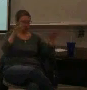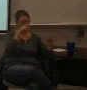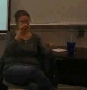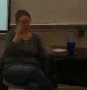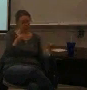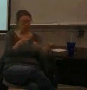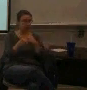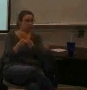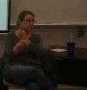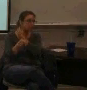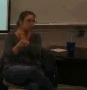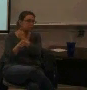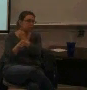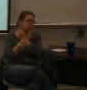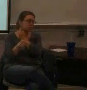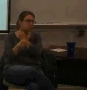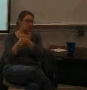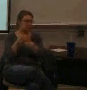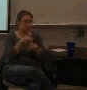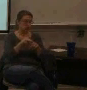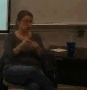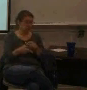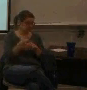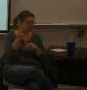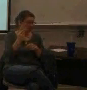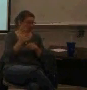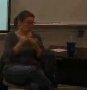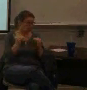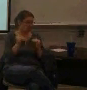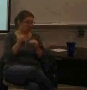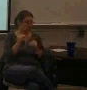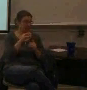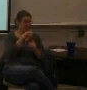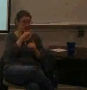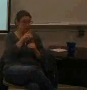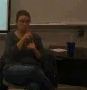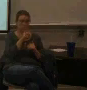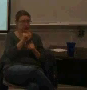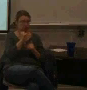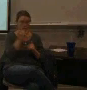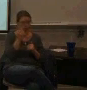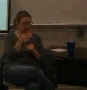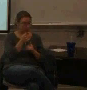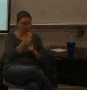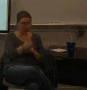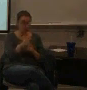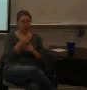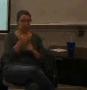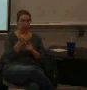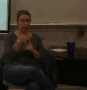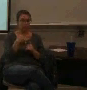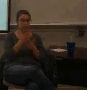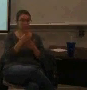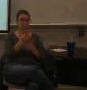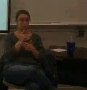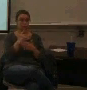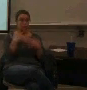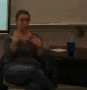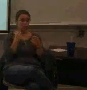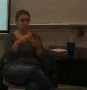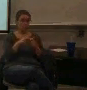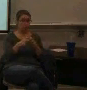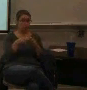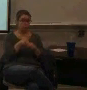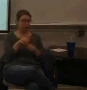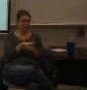of this high concentration of salt in the dust, it's really actually not good for you. So it's caused some serious health problems in the